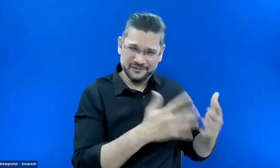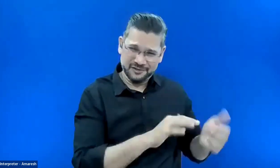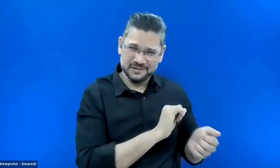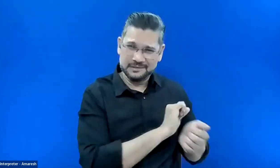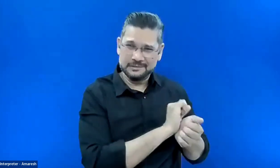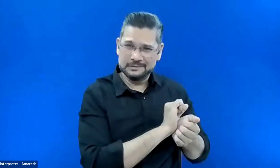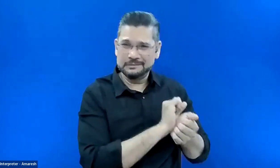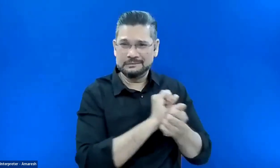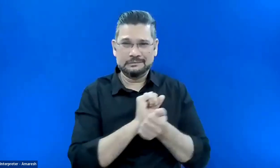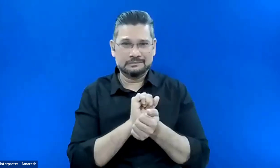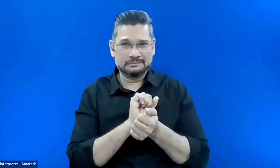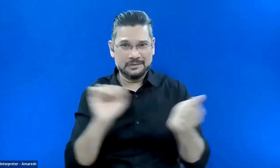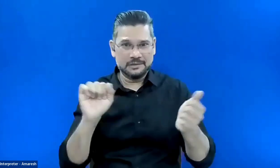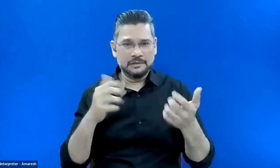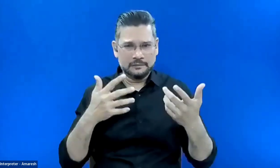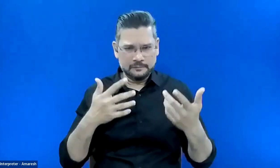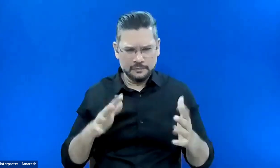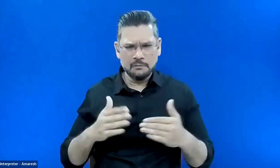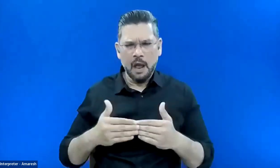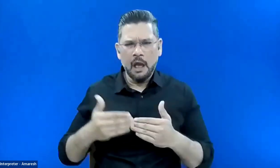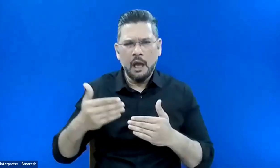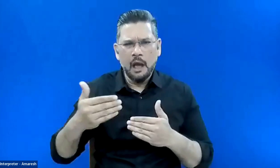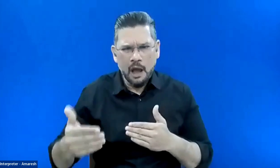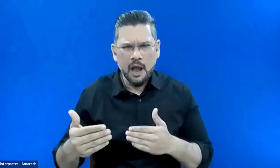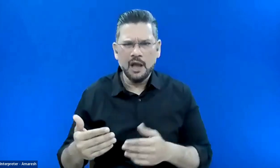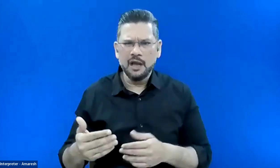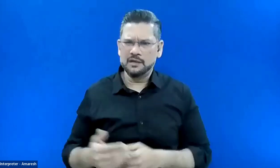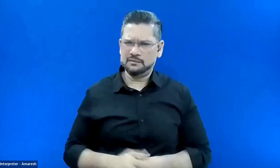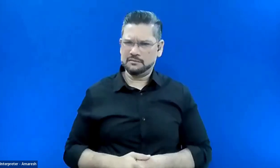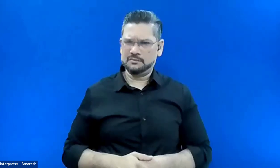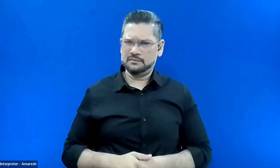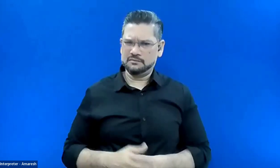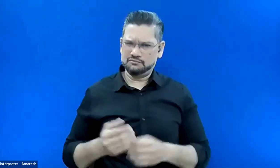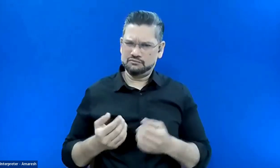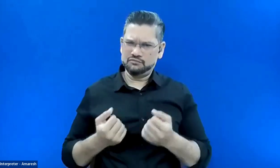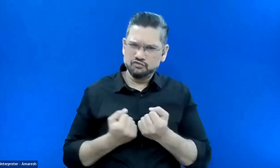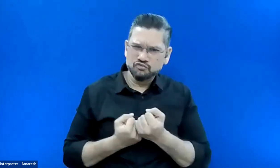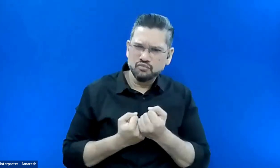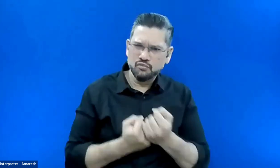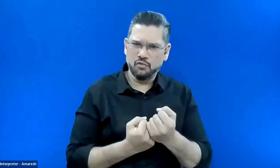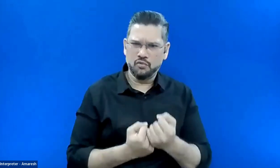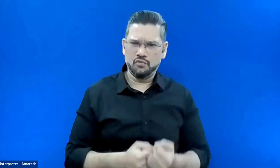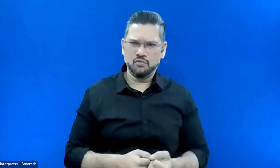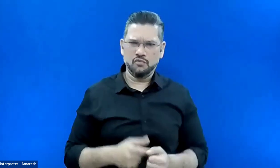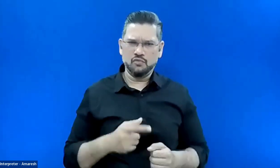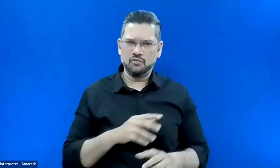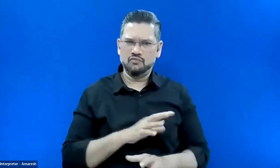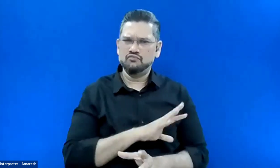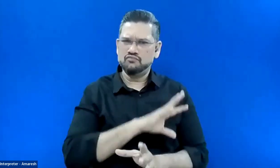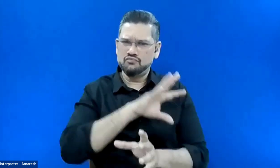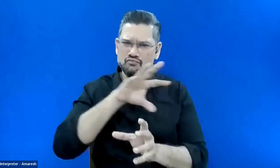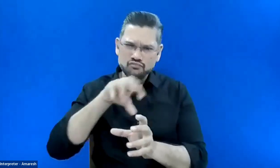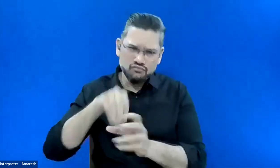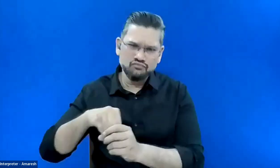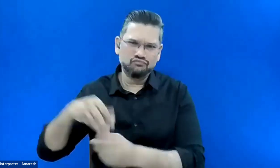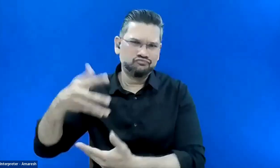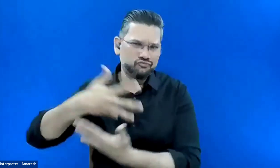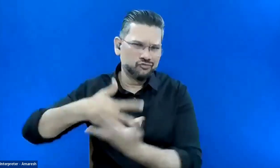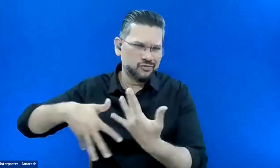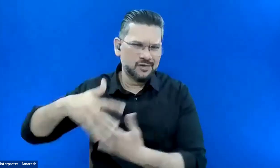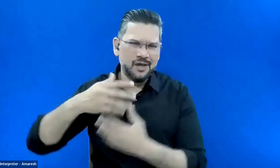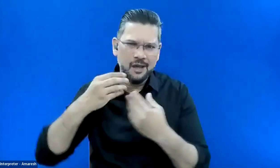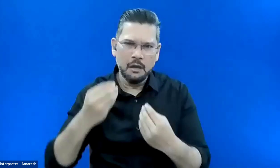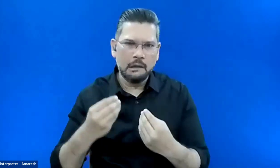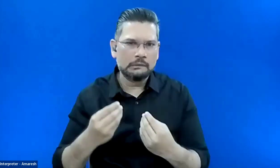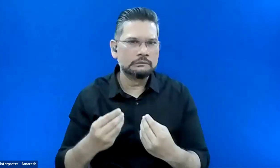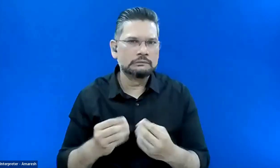clear strategies in place to really support how these young people get reintegrated back into society. And that's a really huge